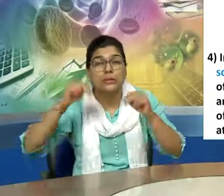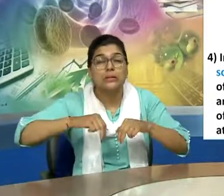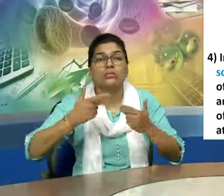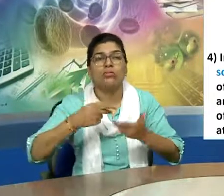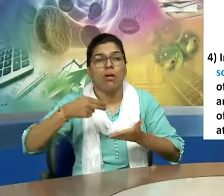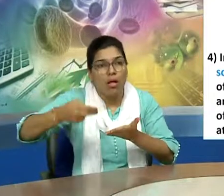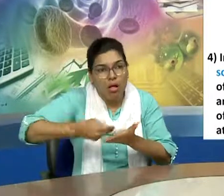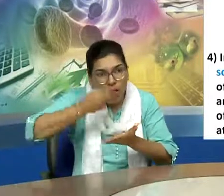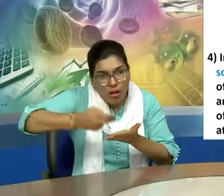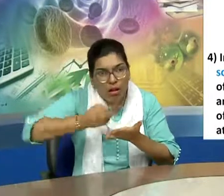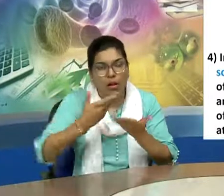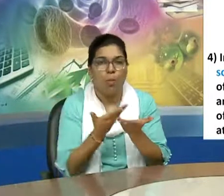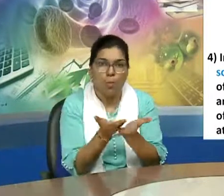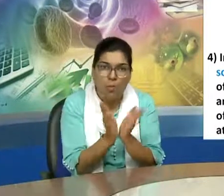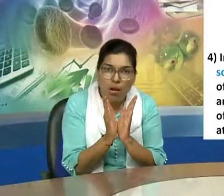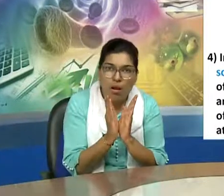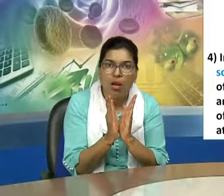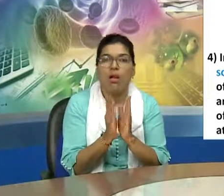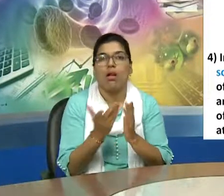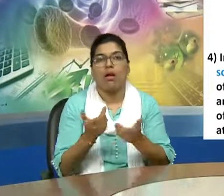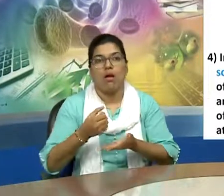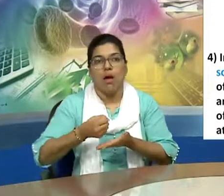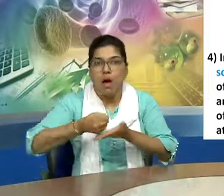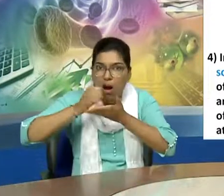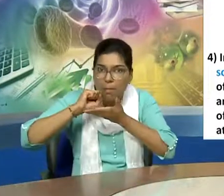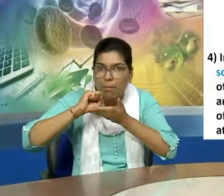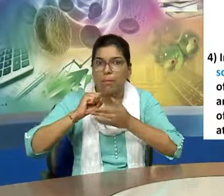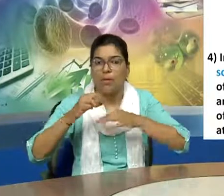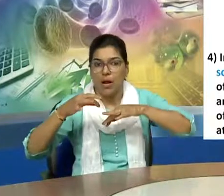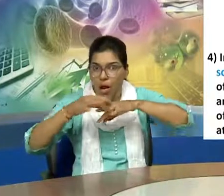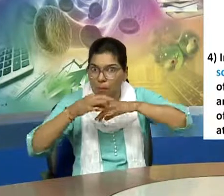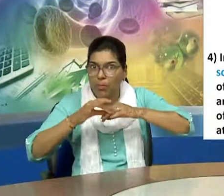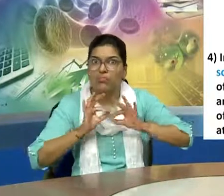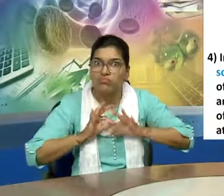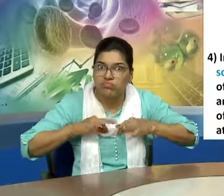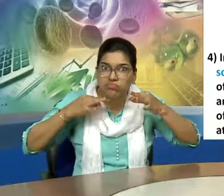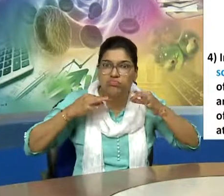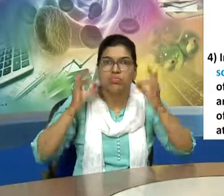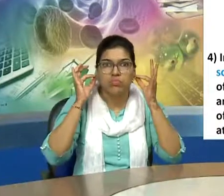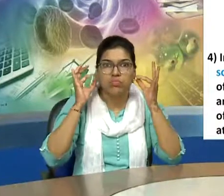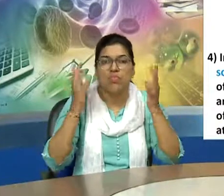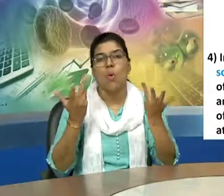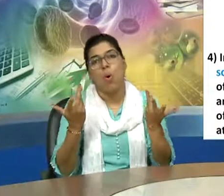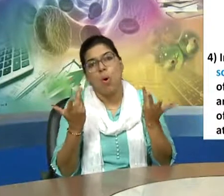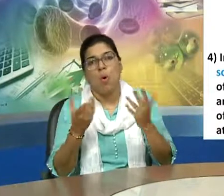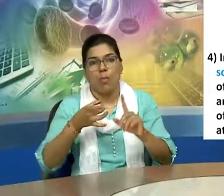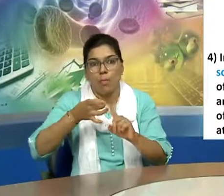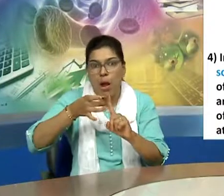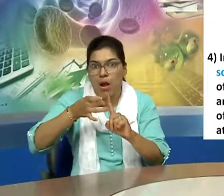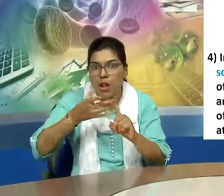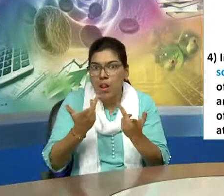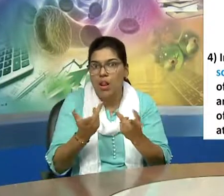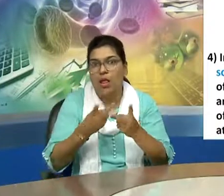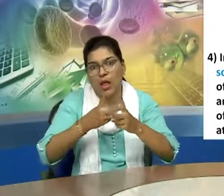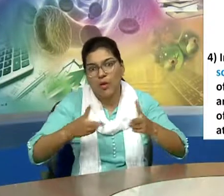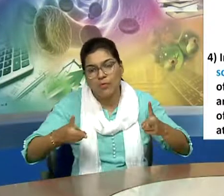and that carbon dioxide and all those gases, they lead to global